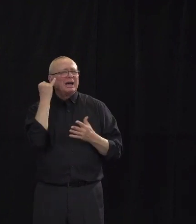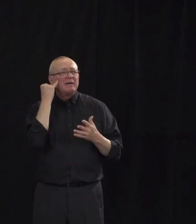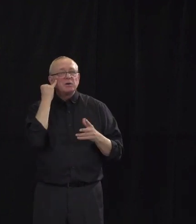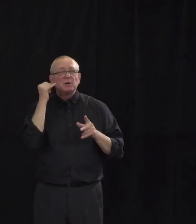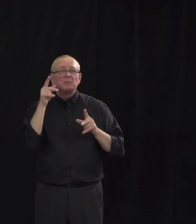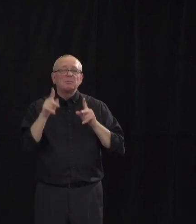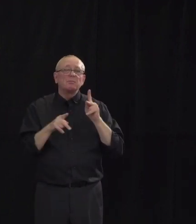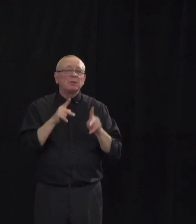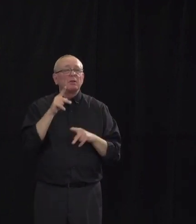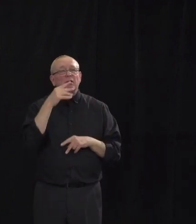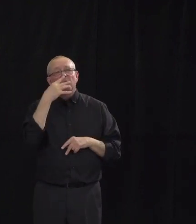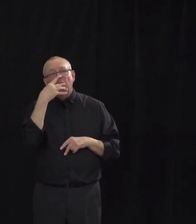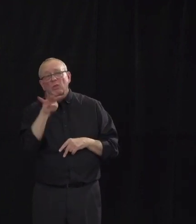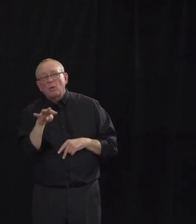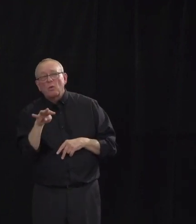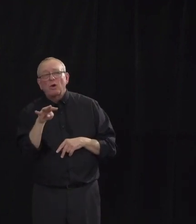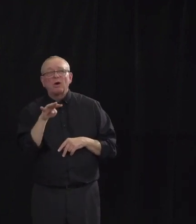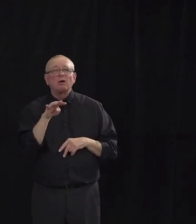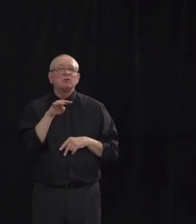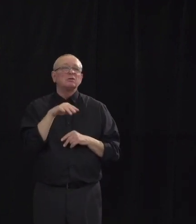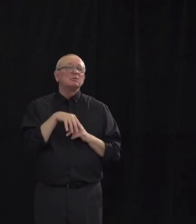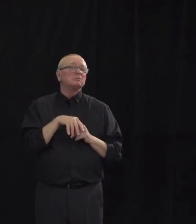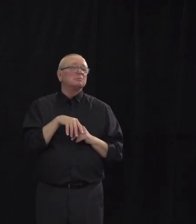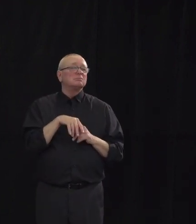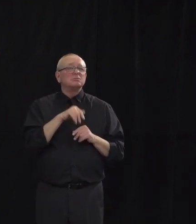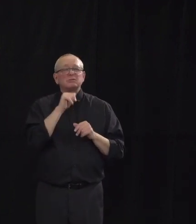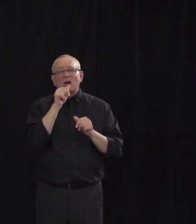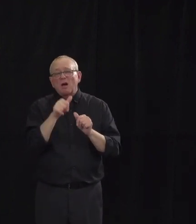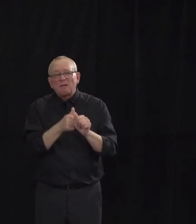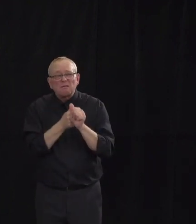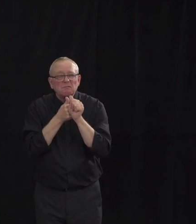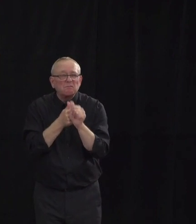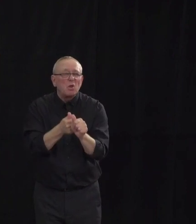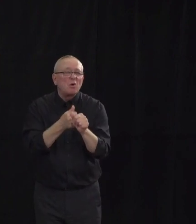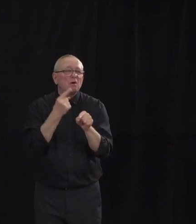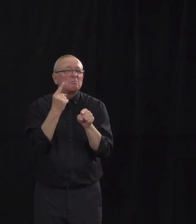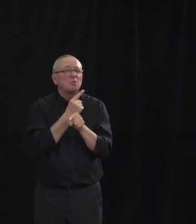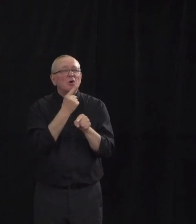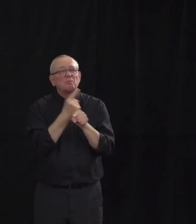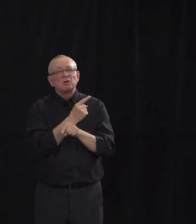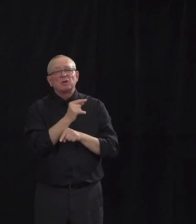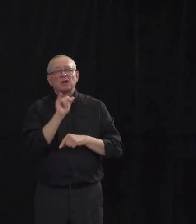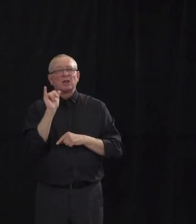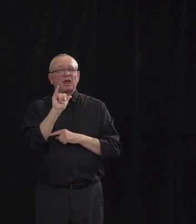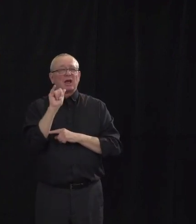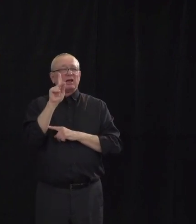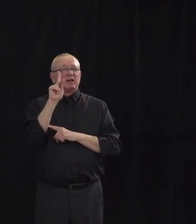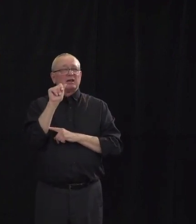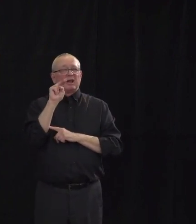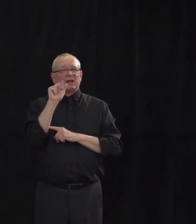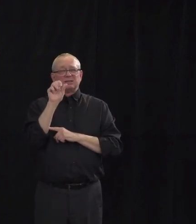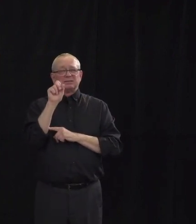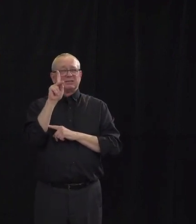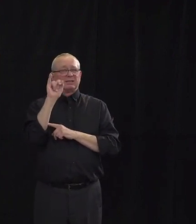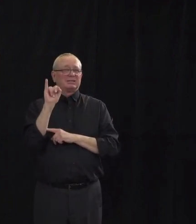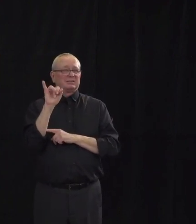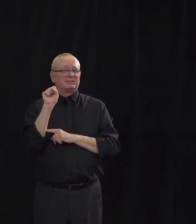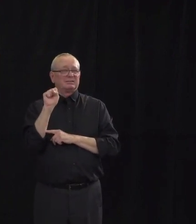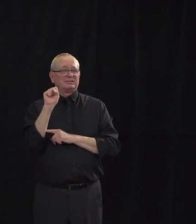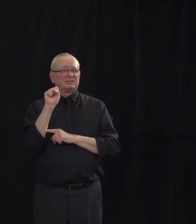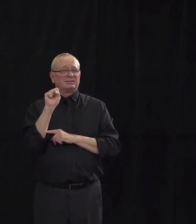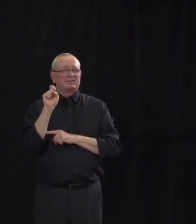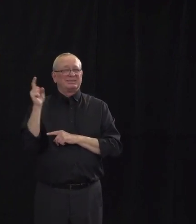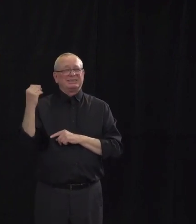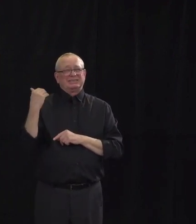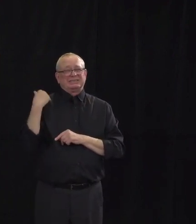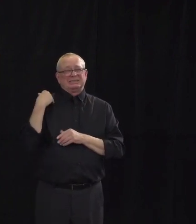weekend. And I will be watching my department to make sure that the staff at Alberta Environment are able to keep up with what's